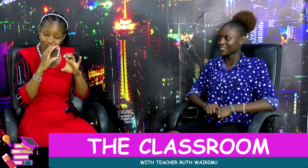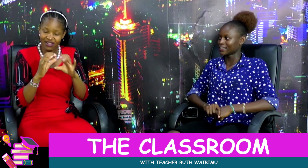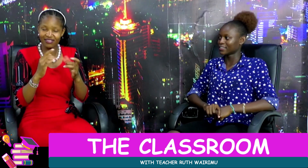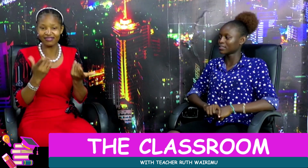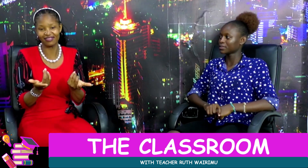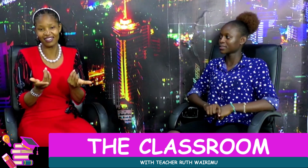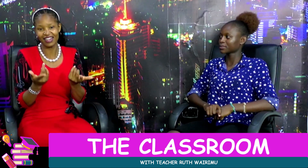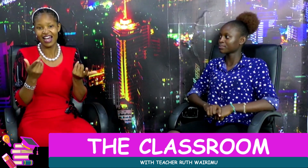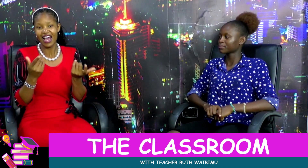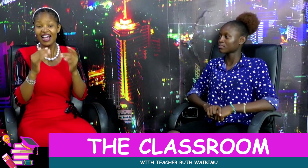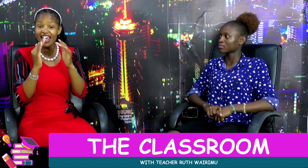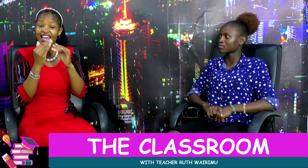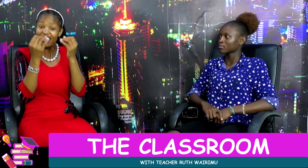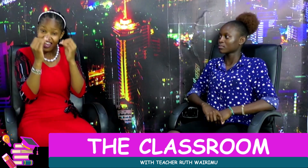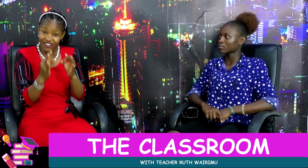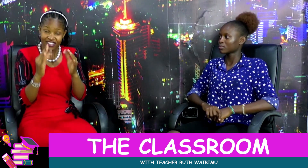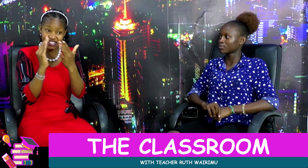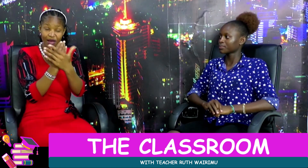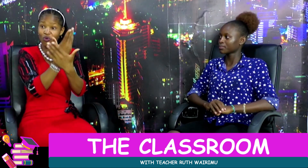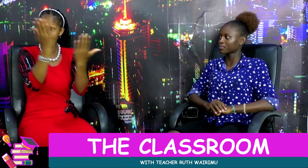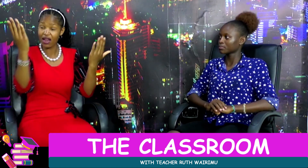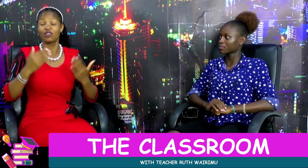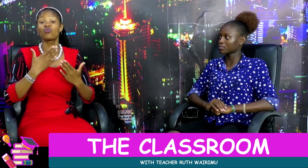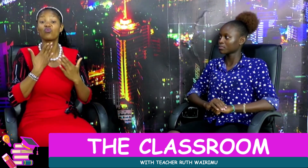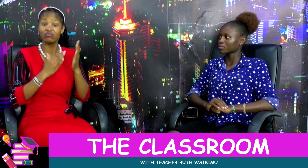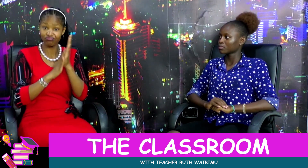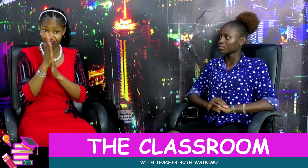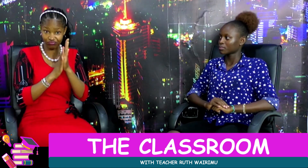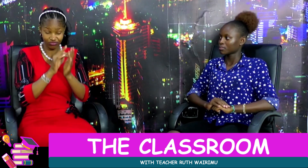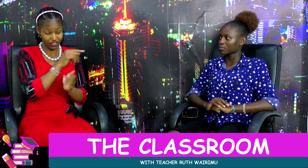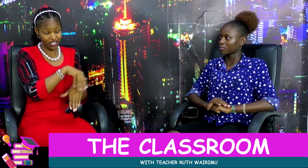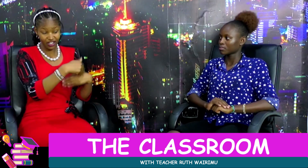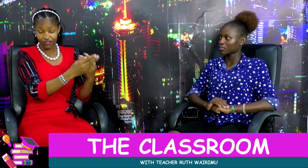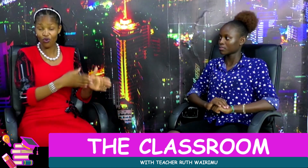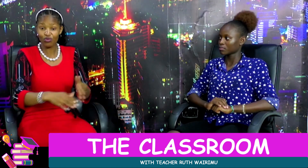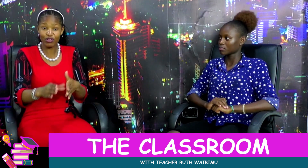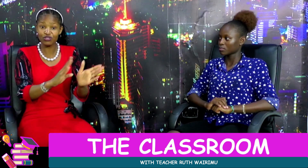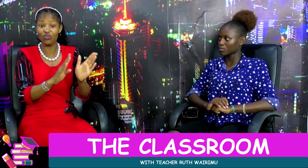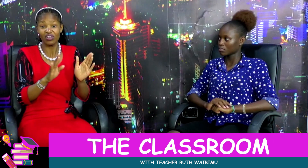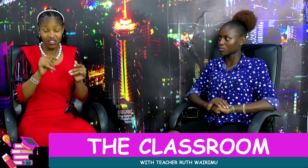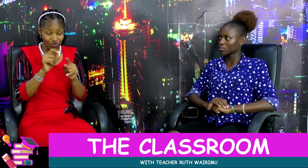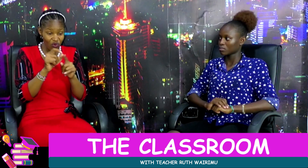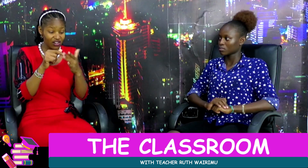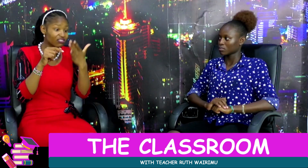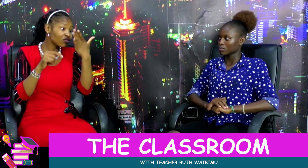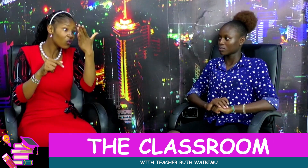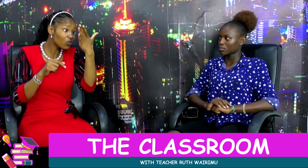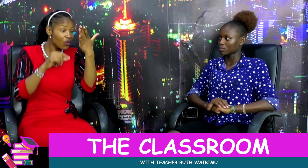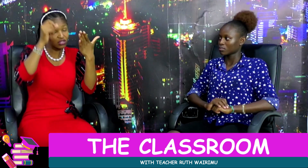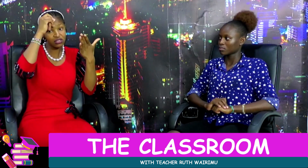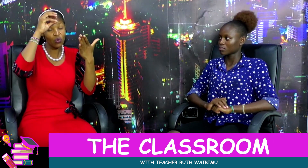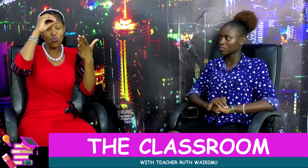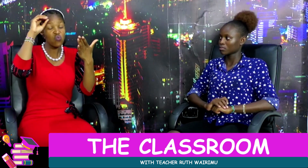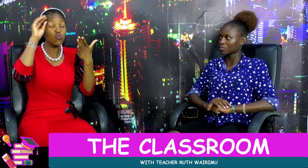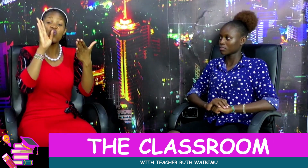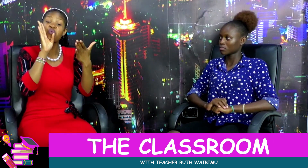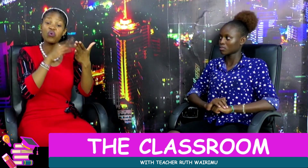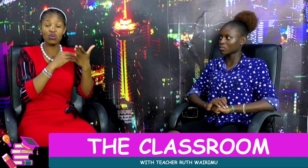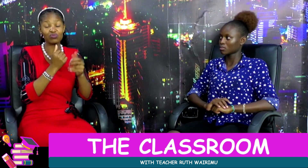forget them. So if you really need to have a good and easy communication or create for yourself some